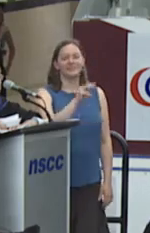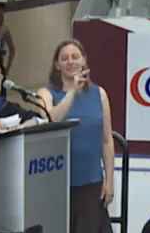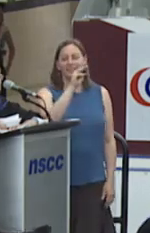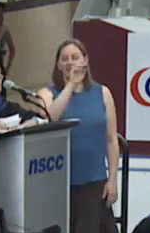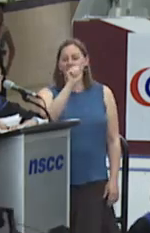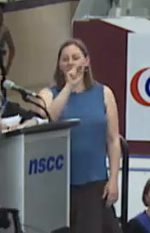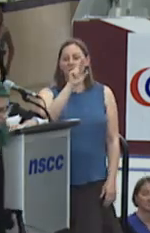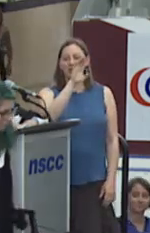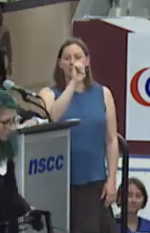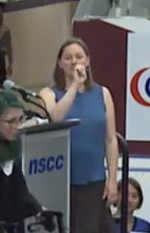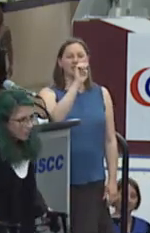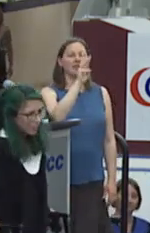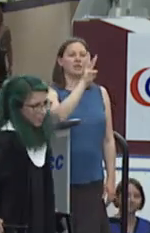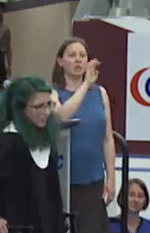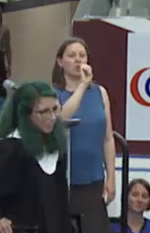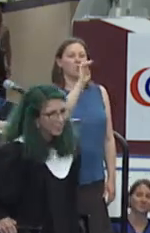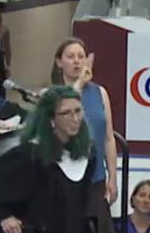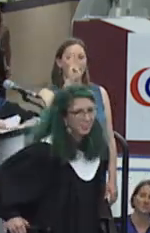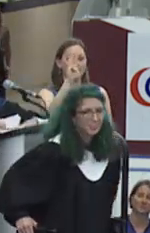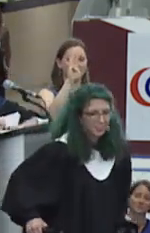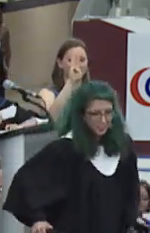Marcy Webb.